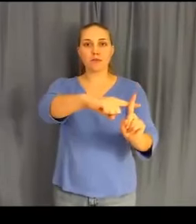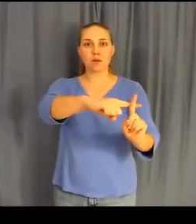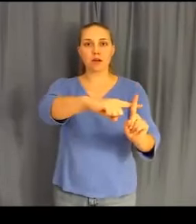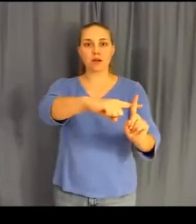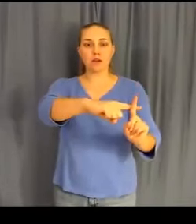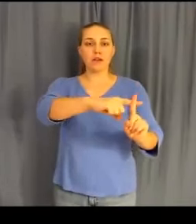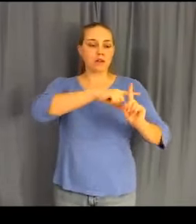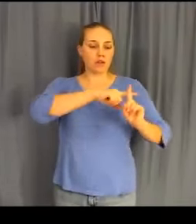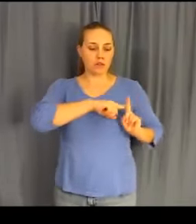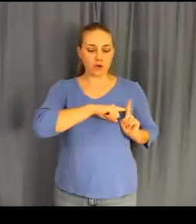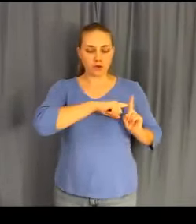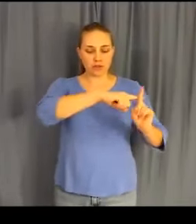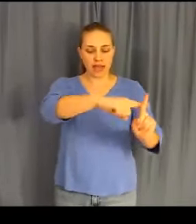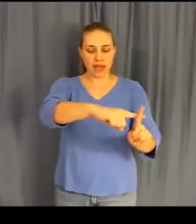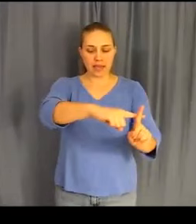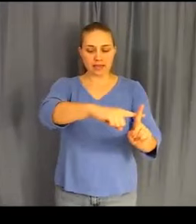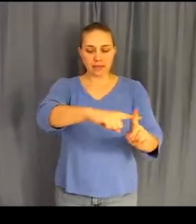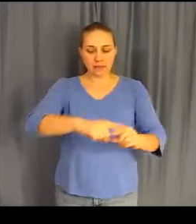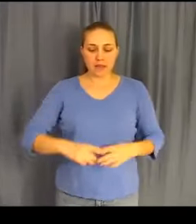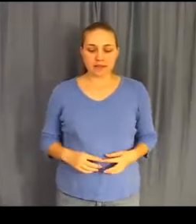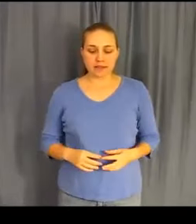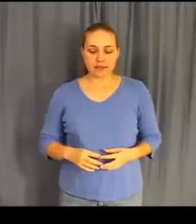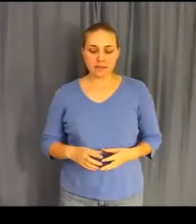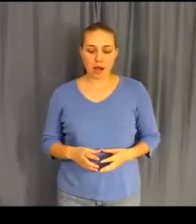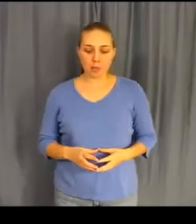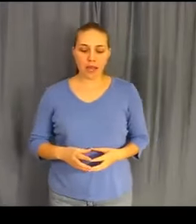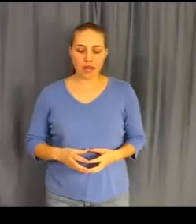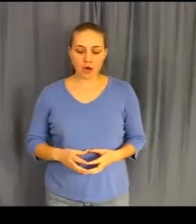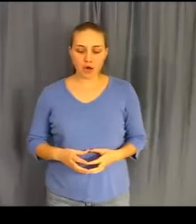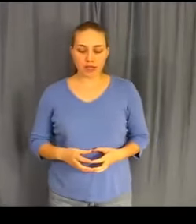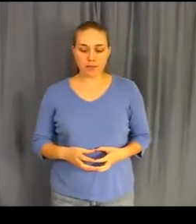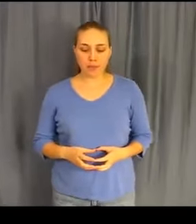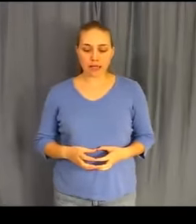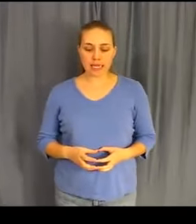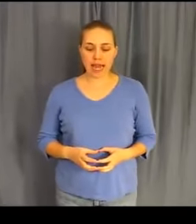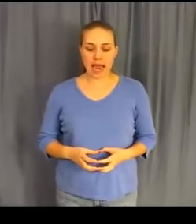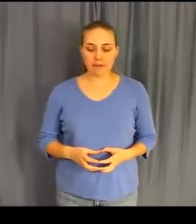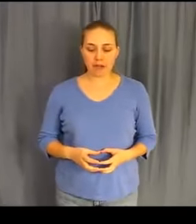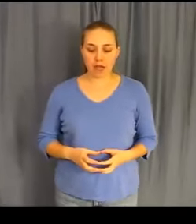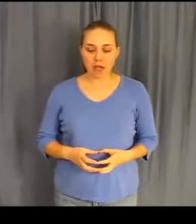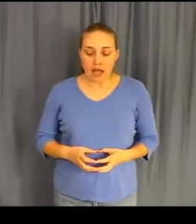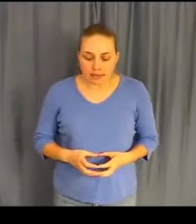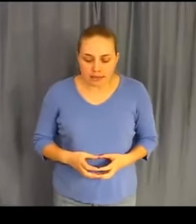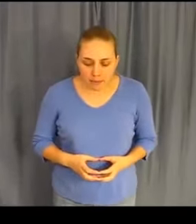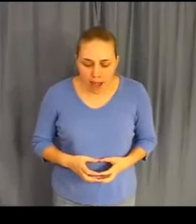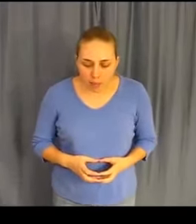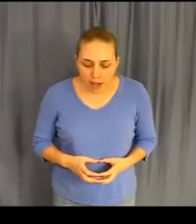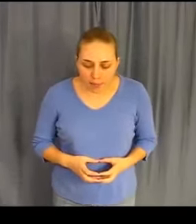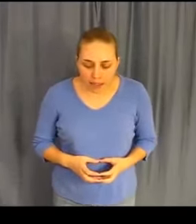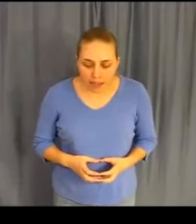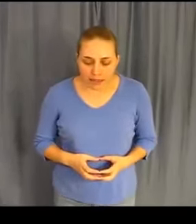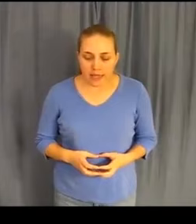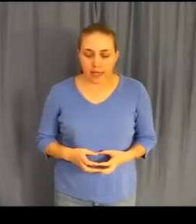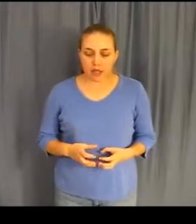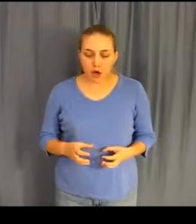forward. The Crusades. This says Zimbabwe and early Mali in Africa. Zimbabwe means